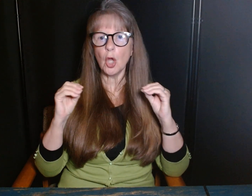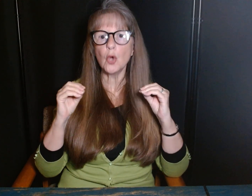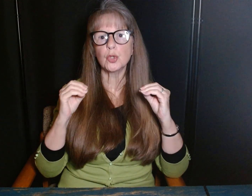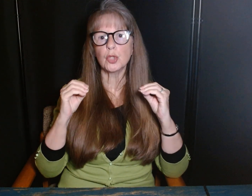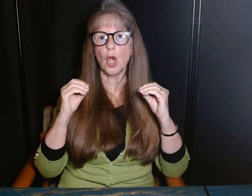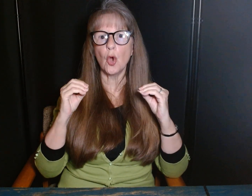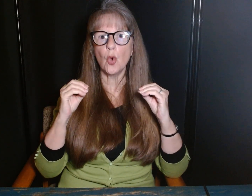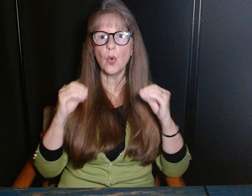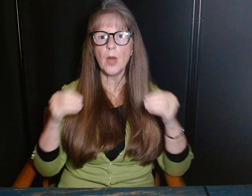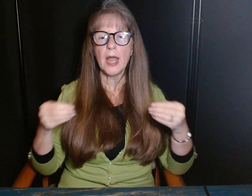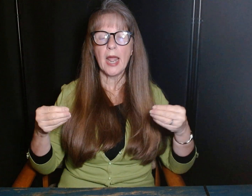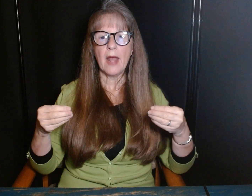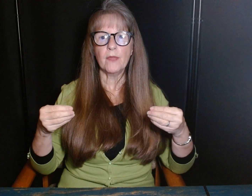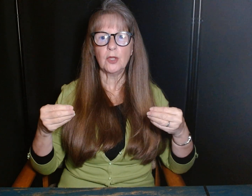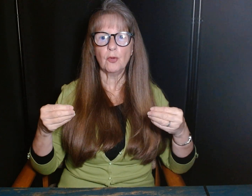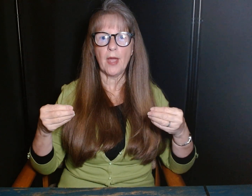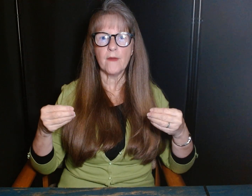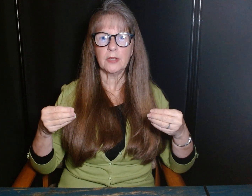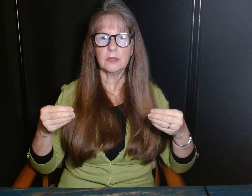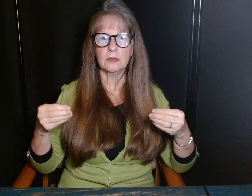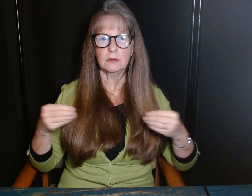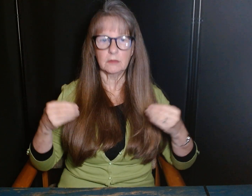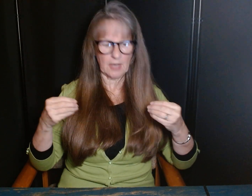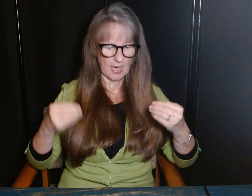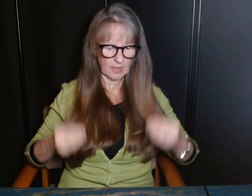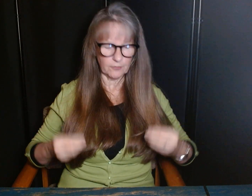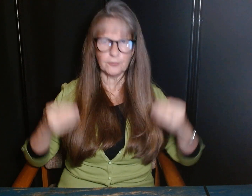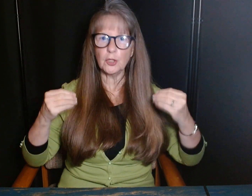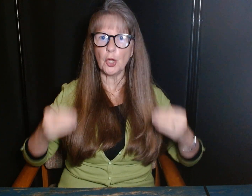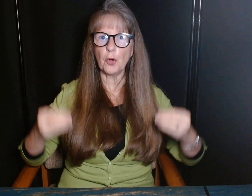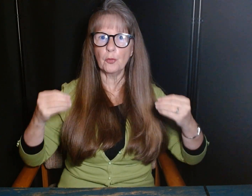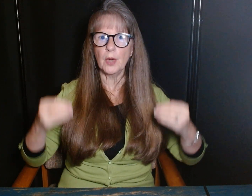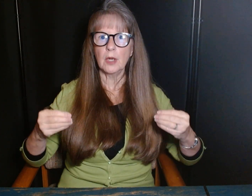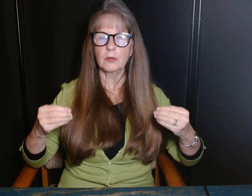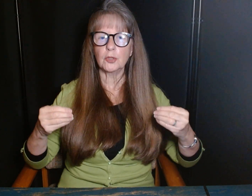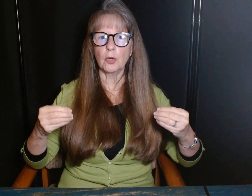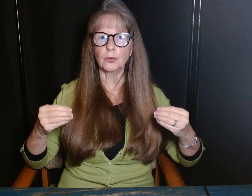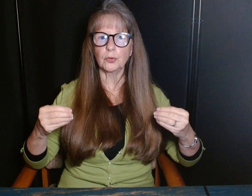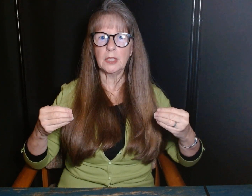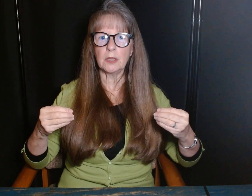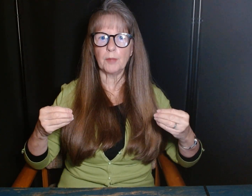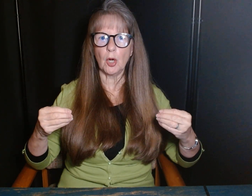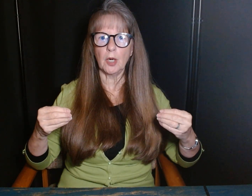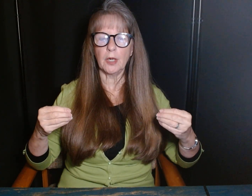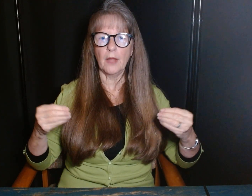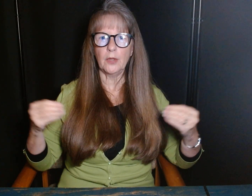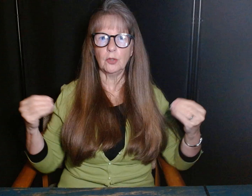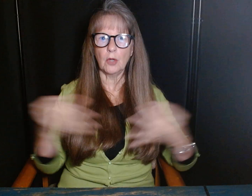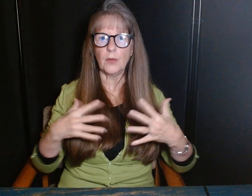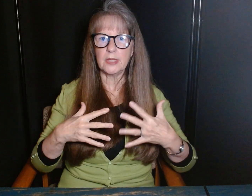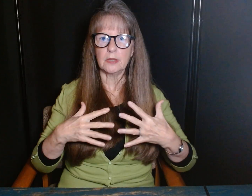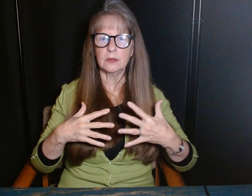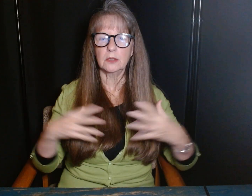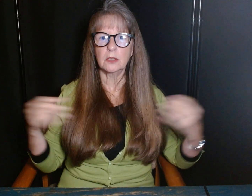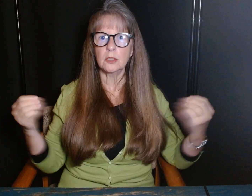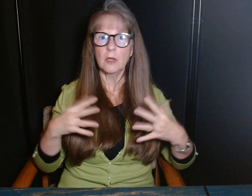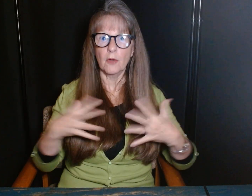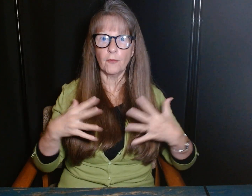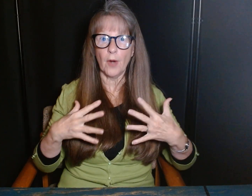closed O, and then you have it kind of, shoulder length apart, and then you go in. Afraid.